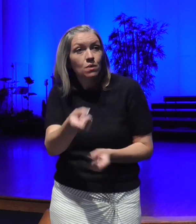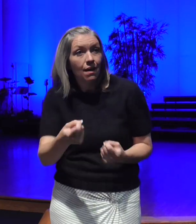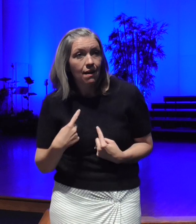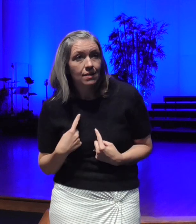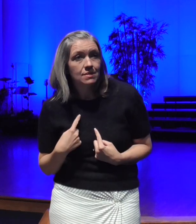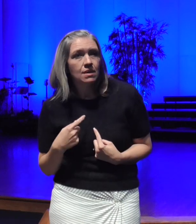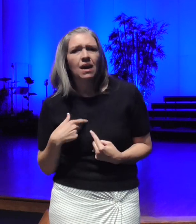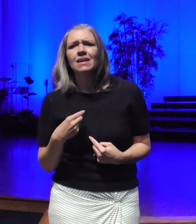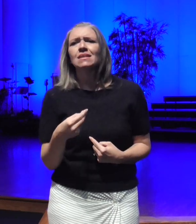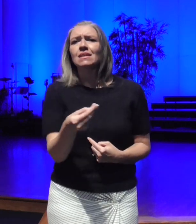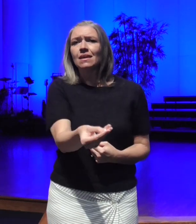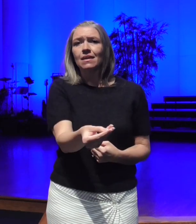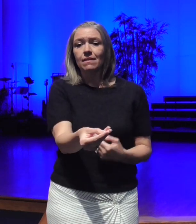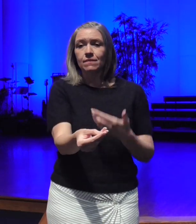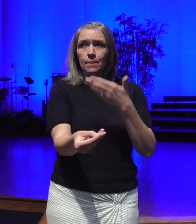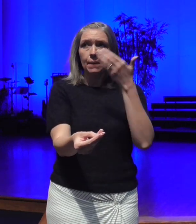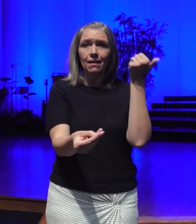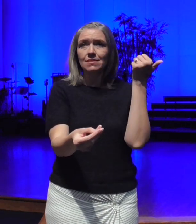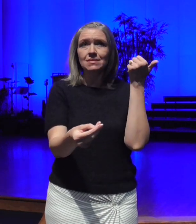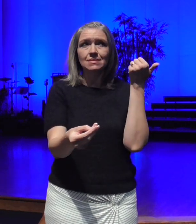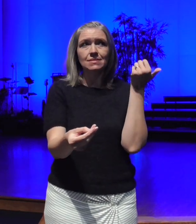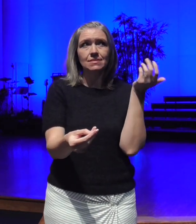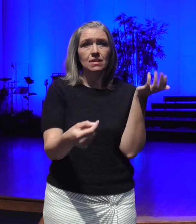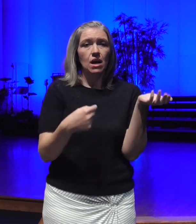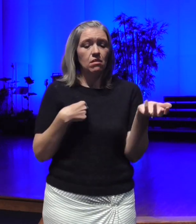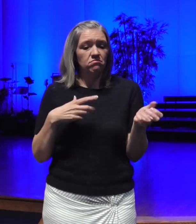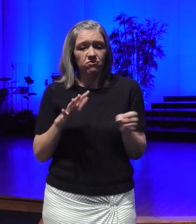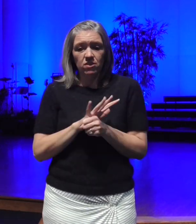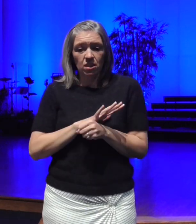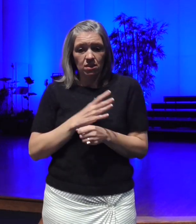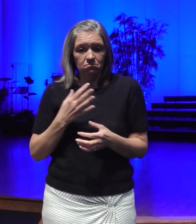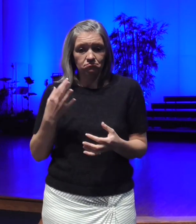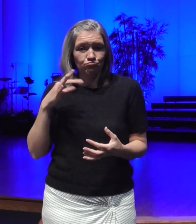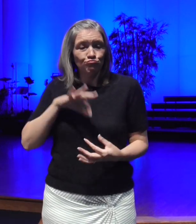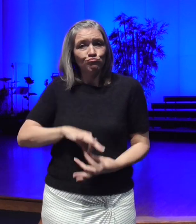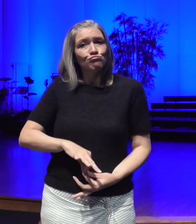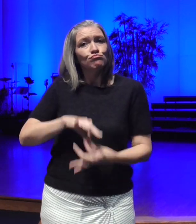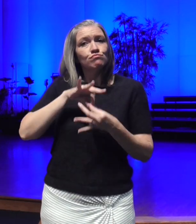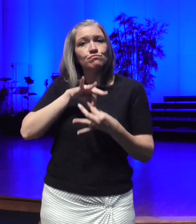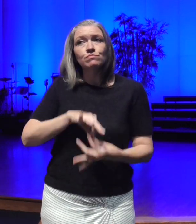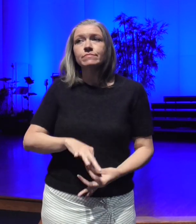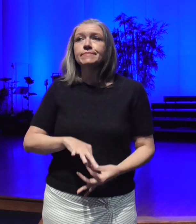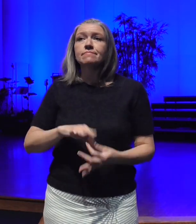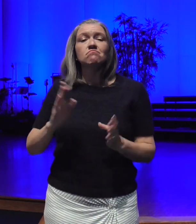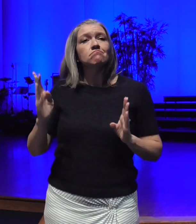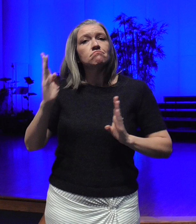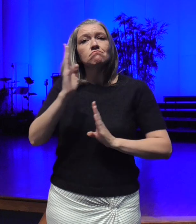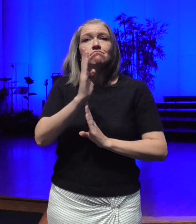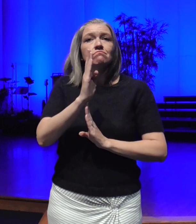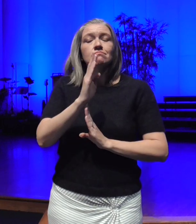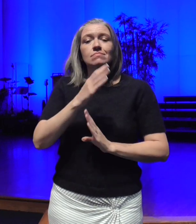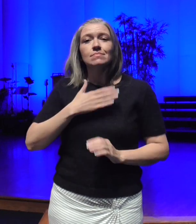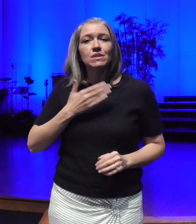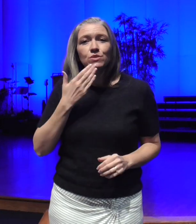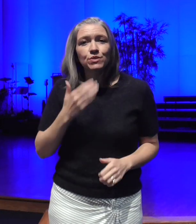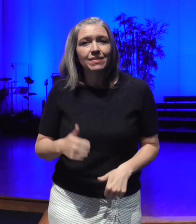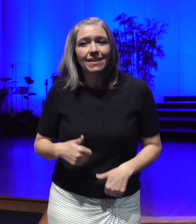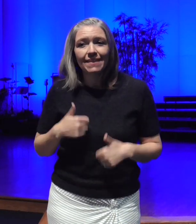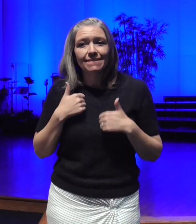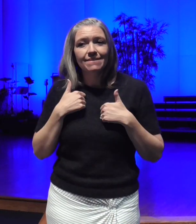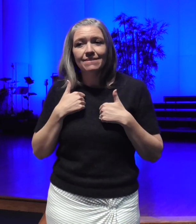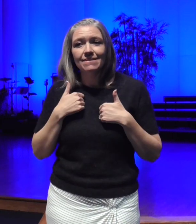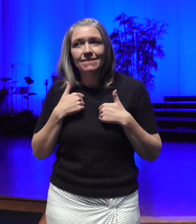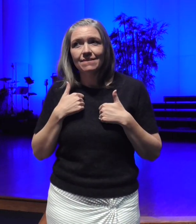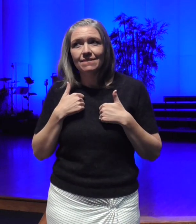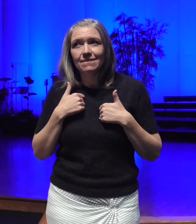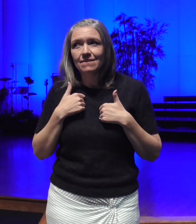I give because I am fully centered in on how good my life is,